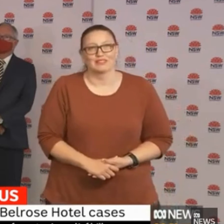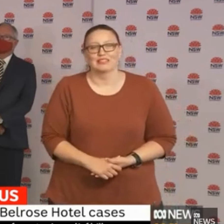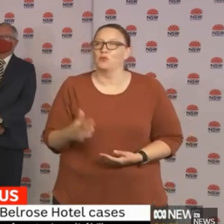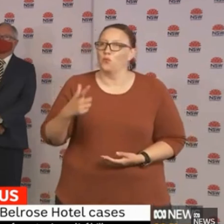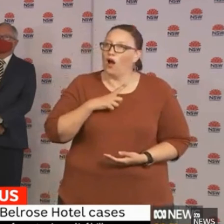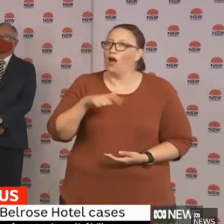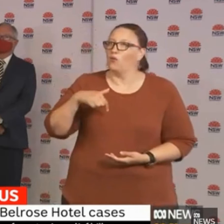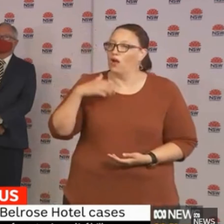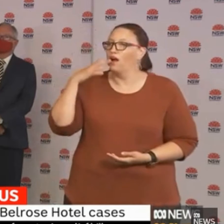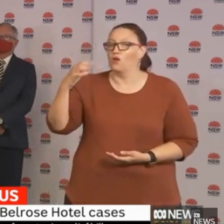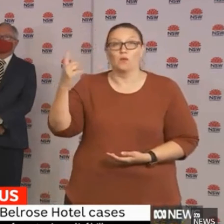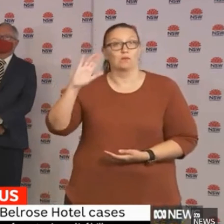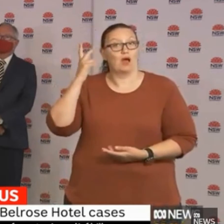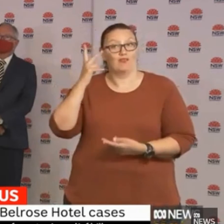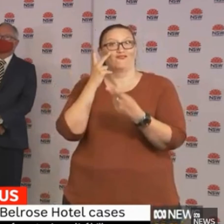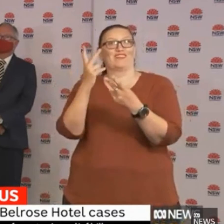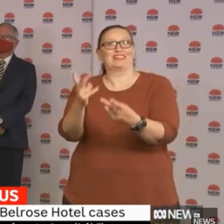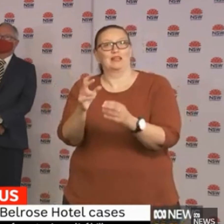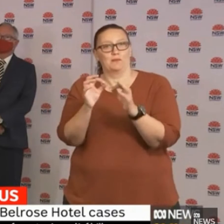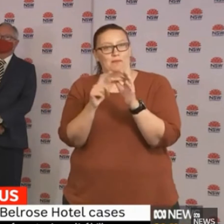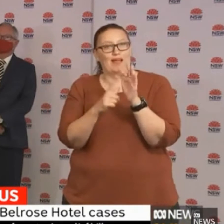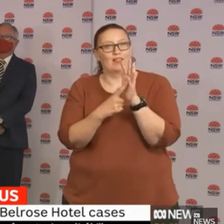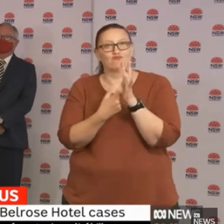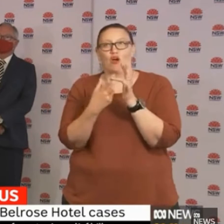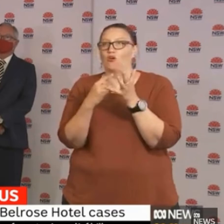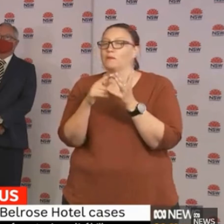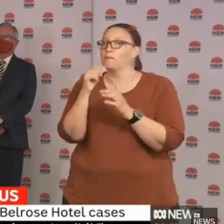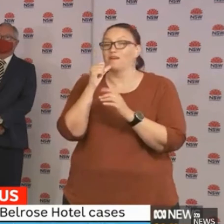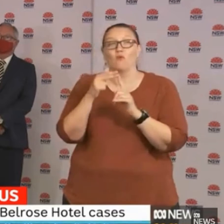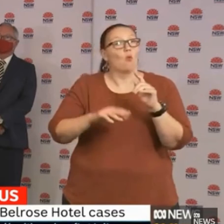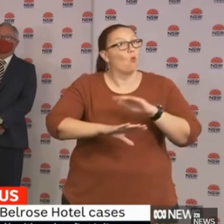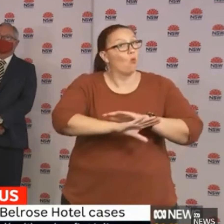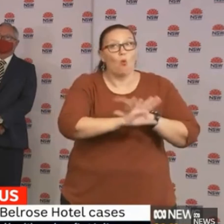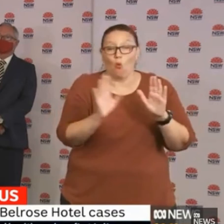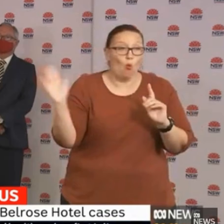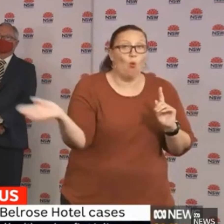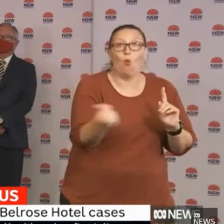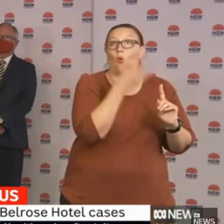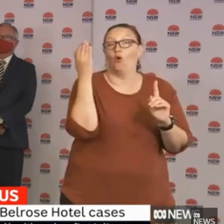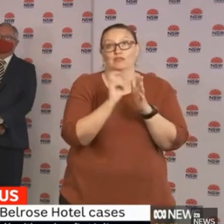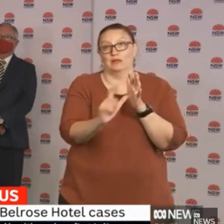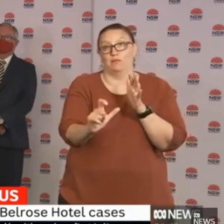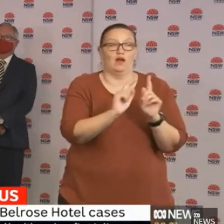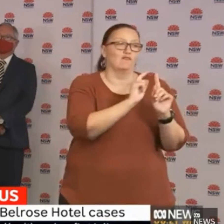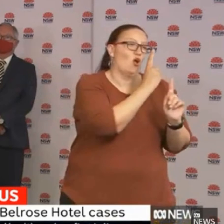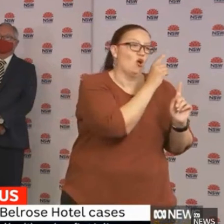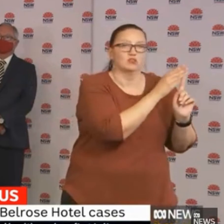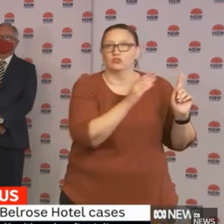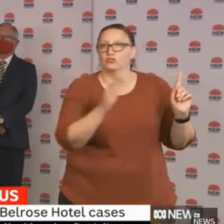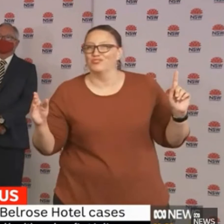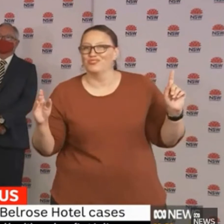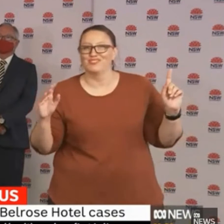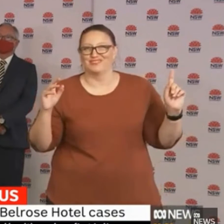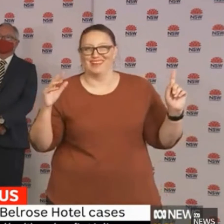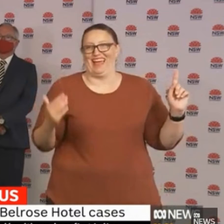why we're asking anyone who's been in that pub since the whole of December, remembering the 14-day incubation period. If he got